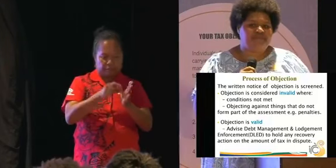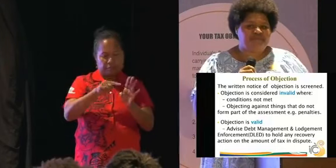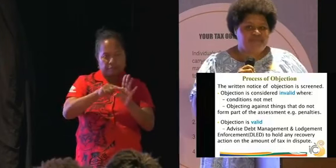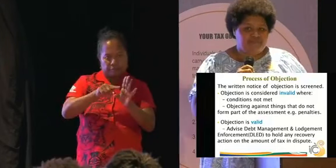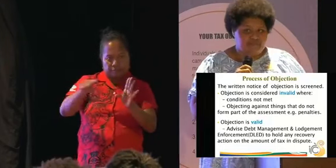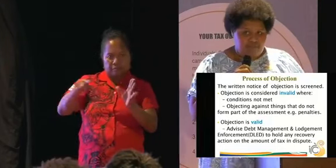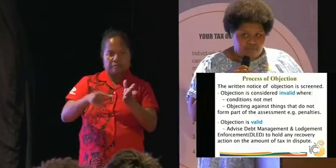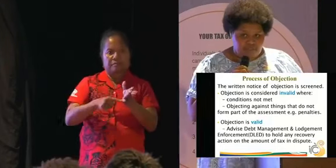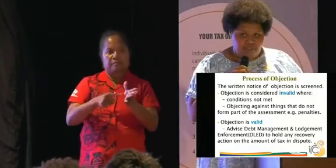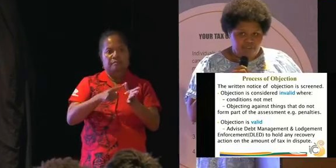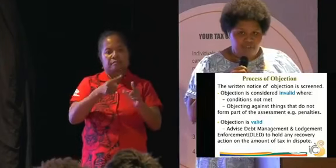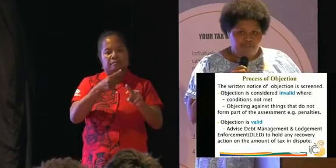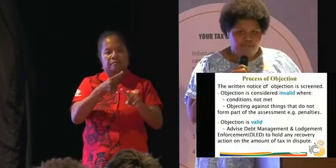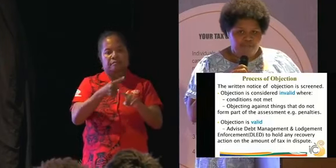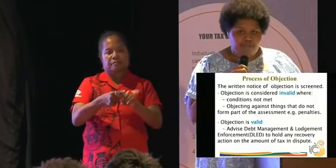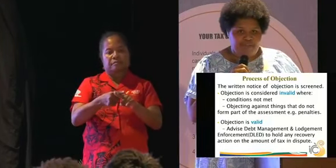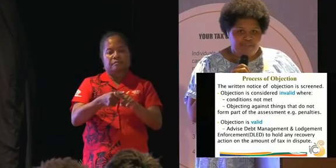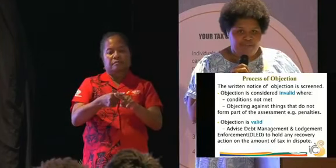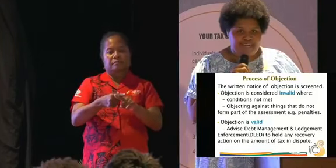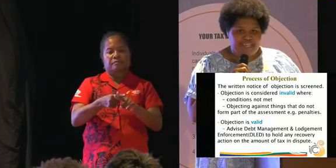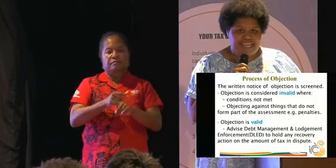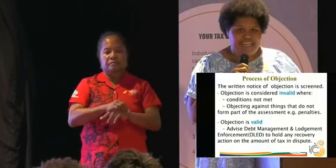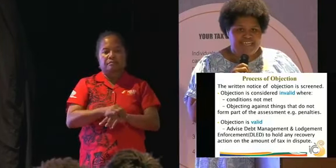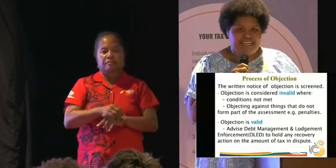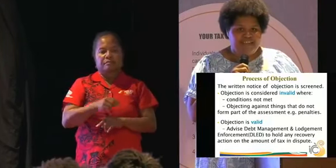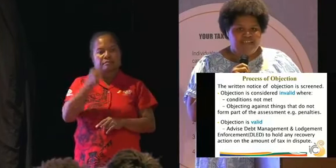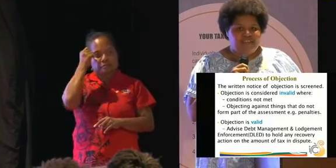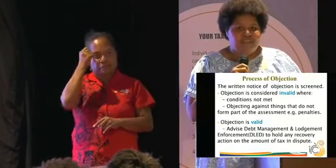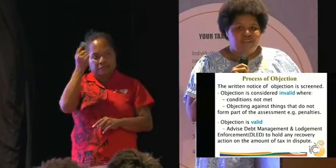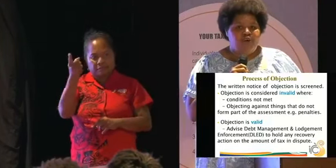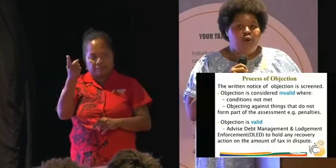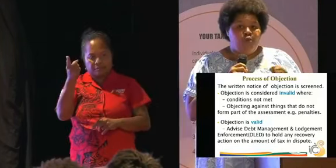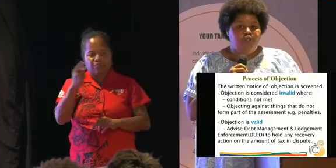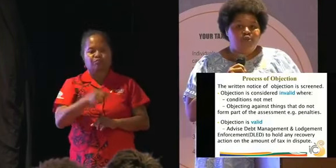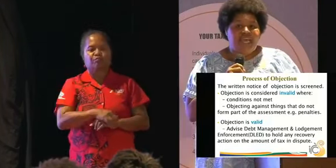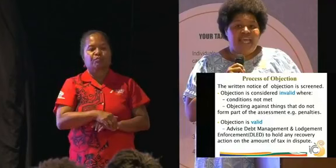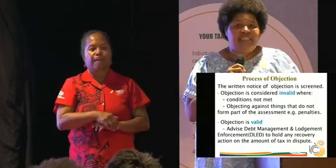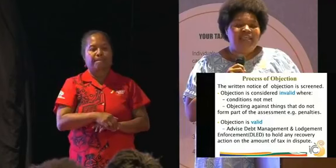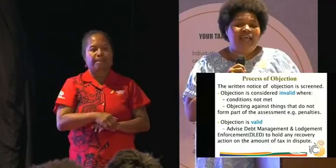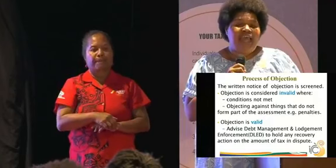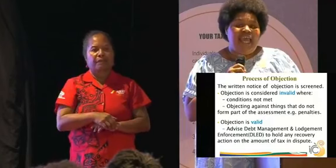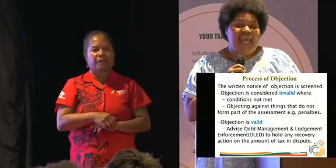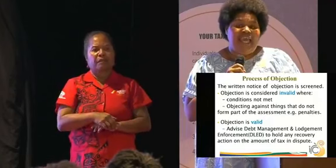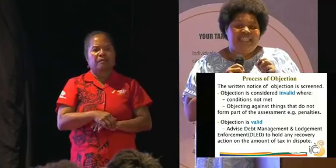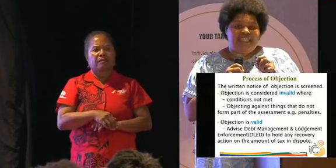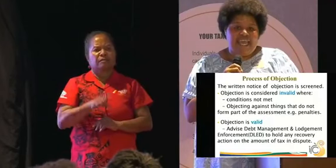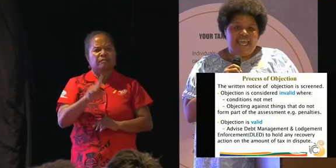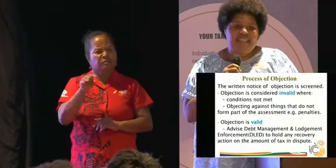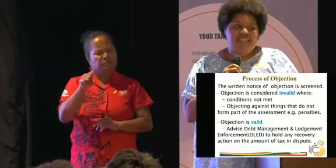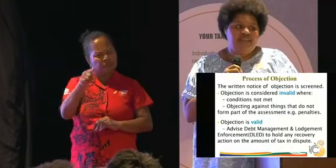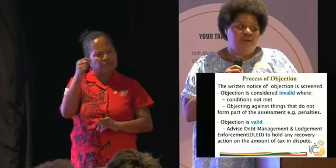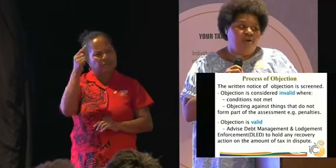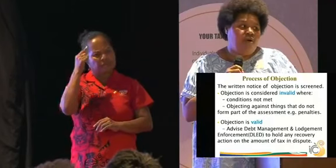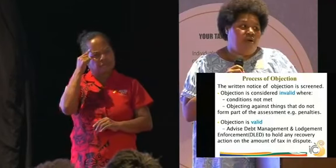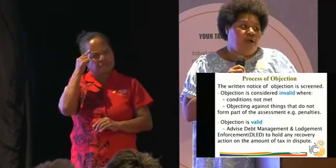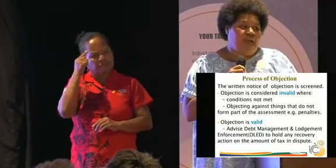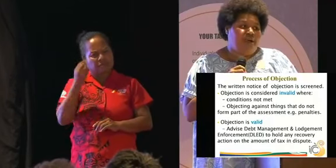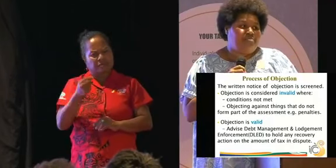return. You understand? So would you get a